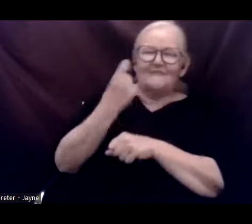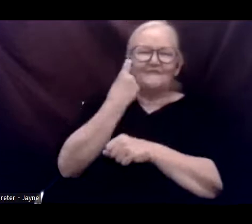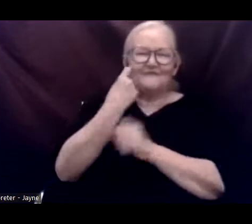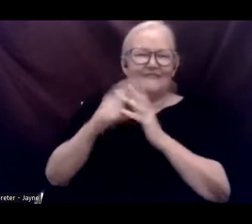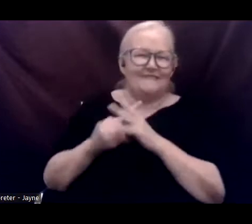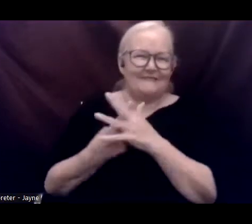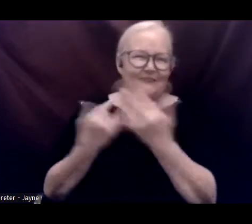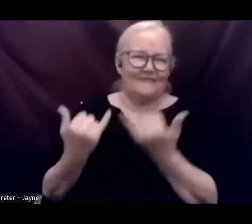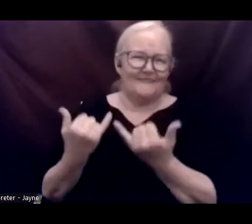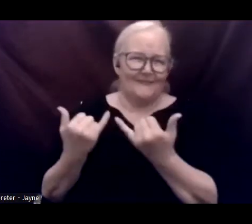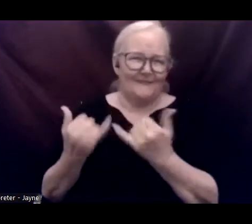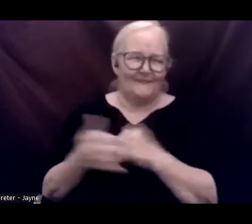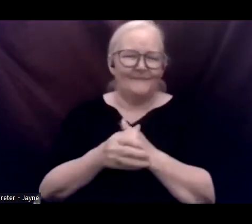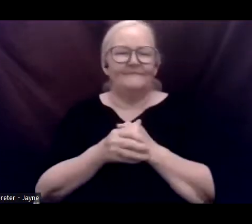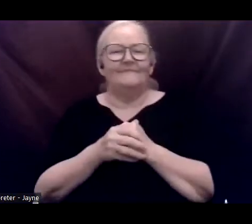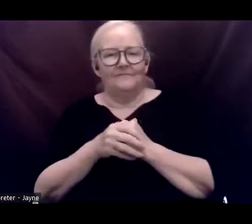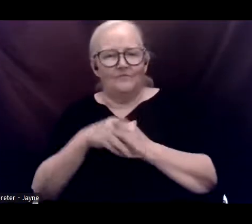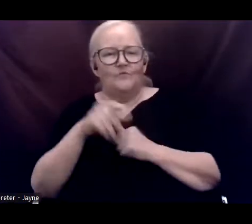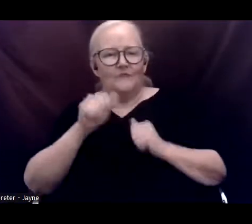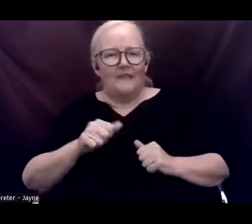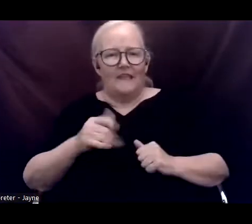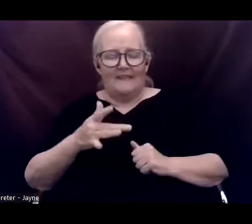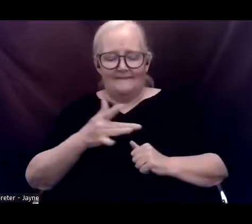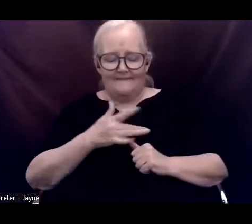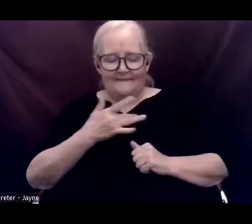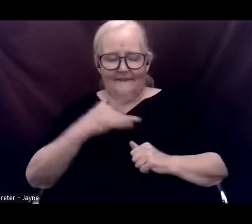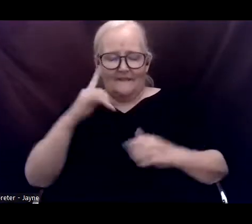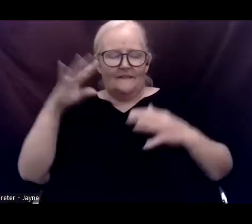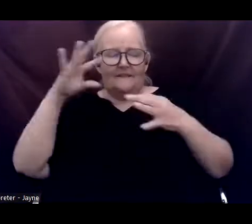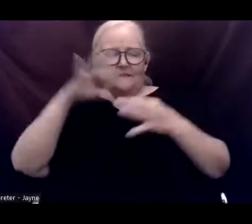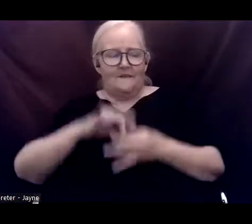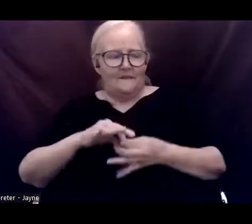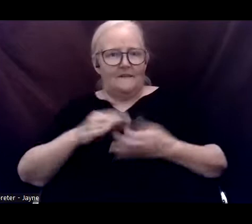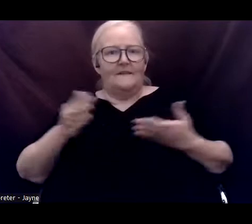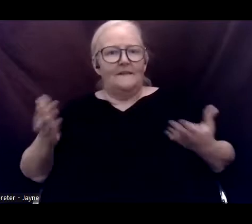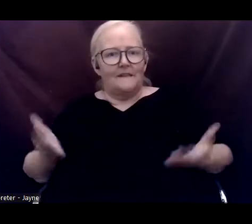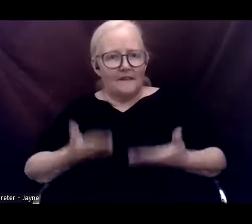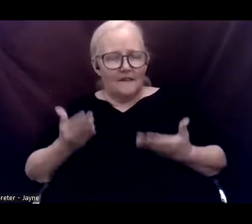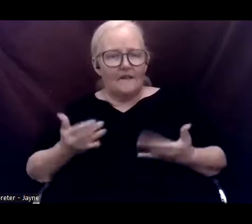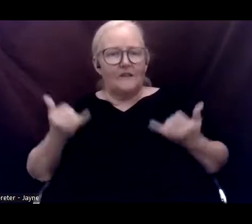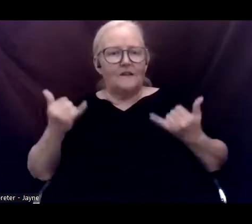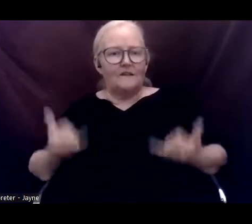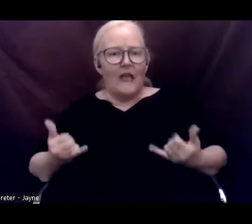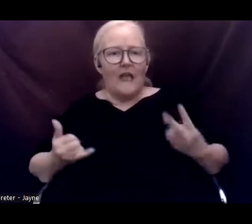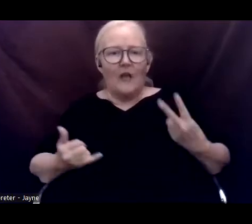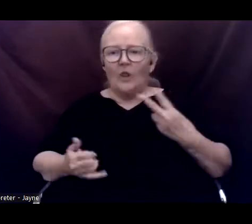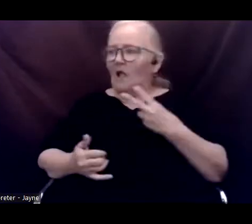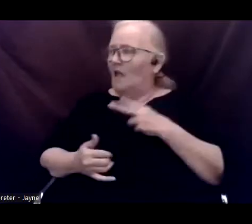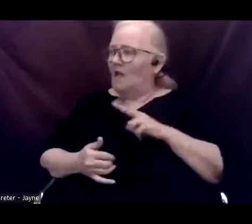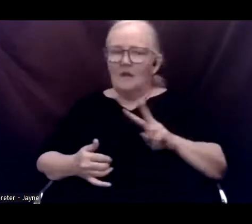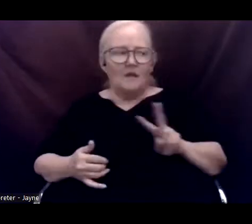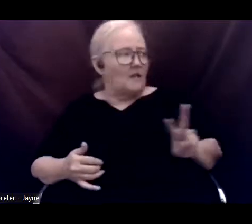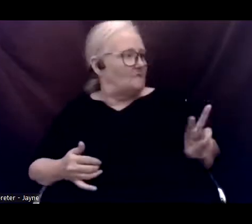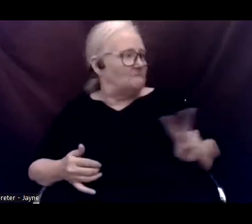beginning. Feel yourself in the here and now again. Maybe look around a little.